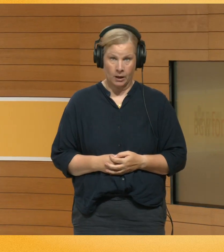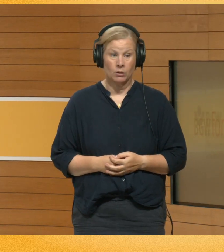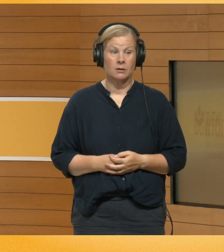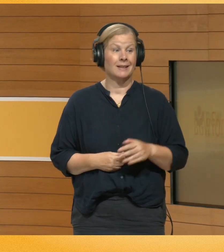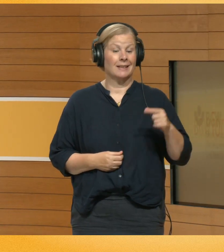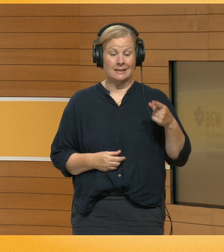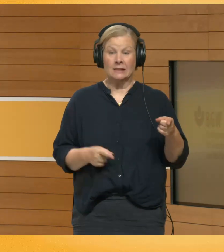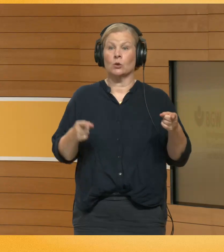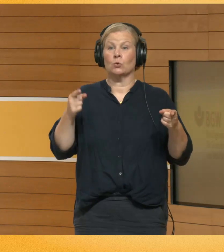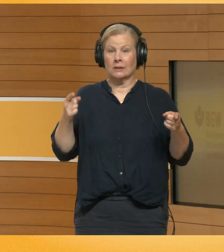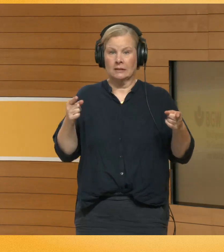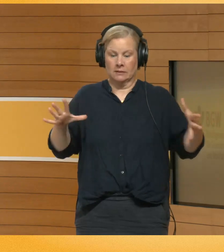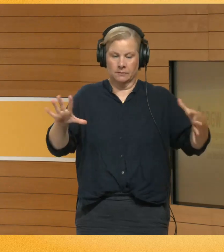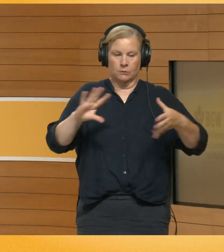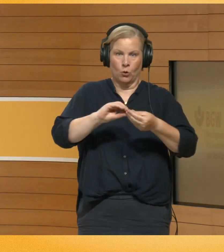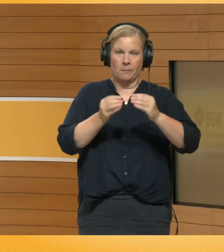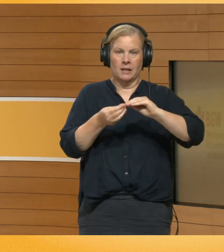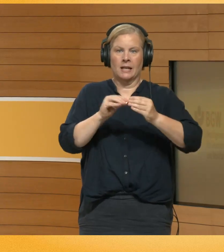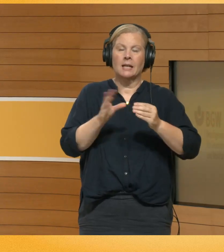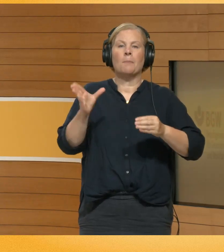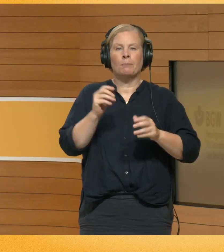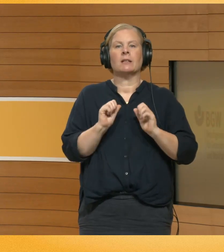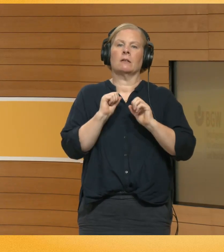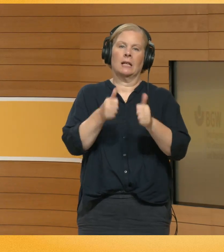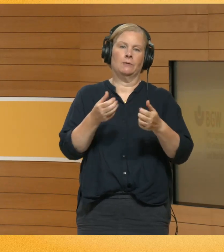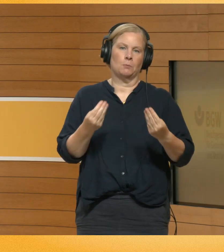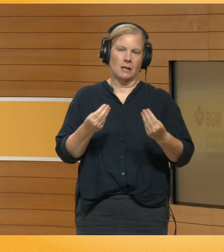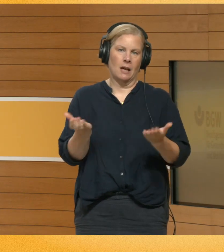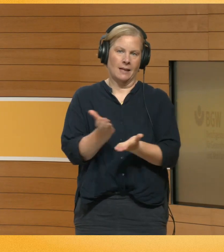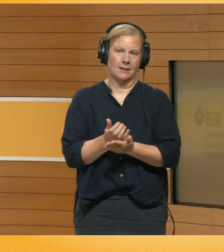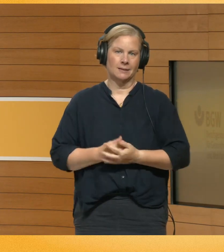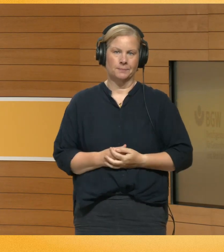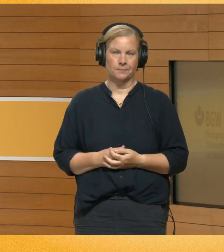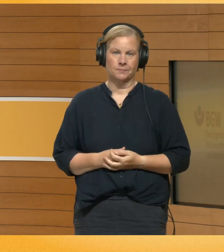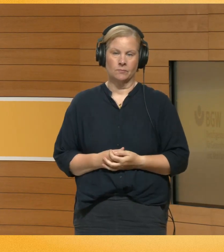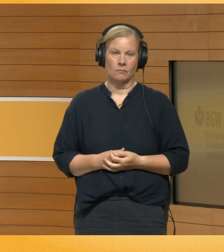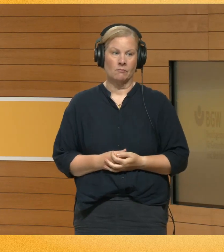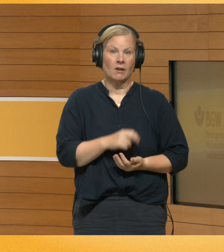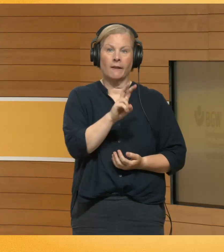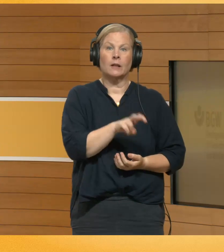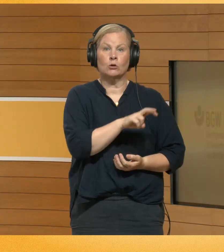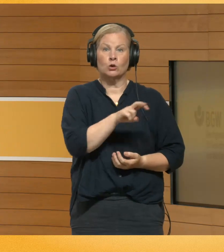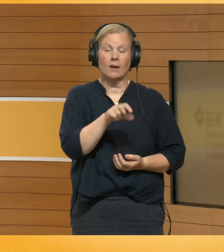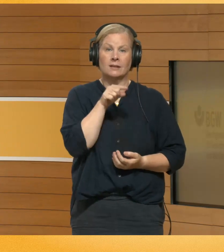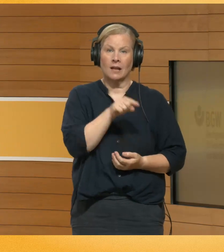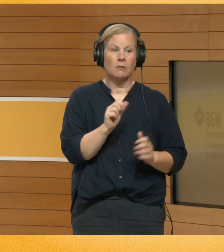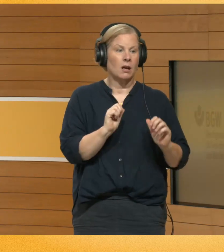But all these elements need to be combined with the use of aids.